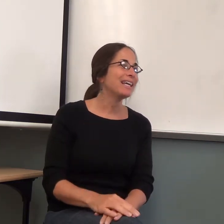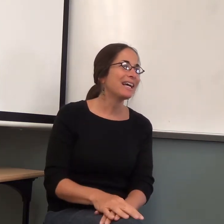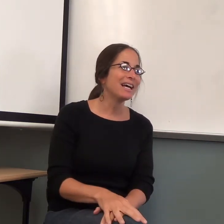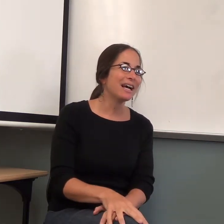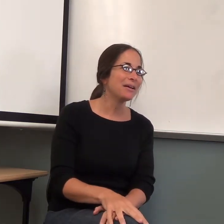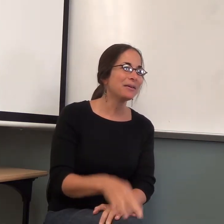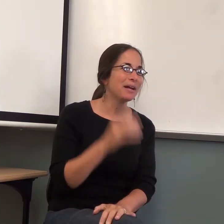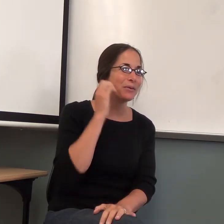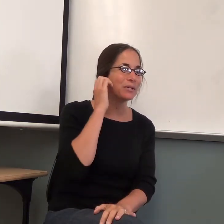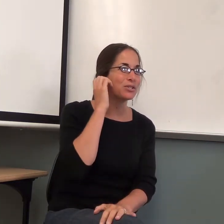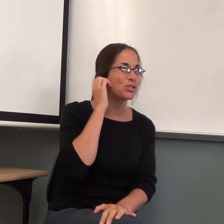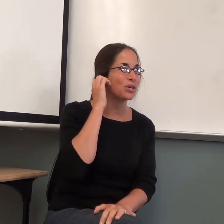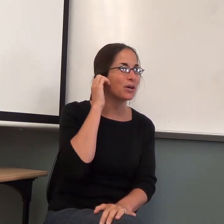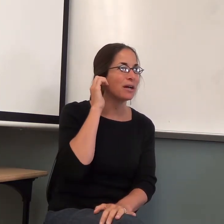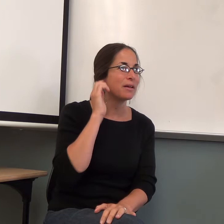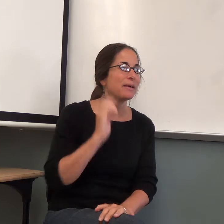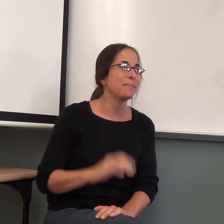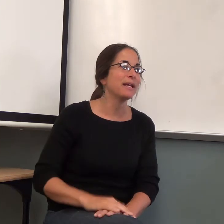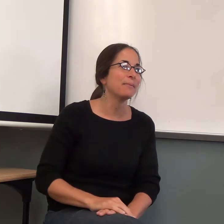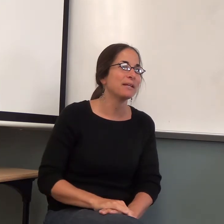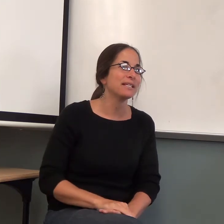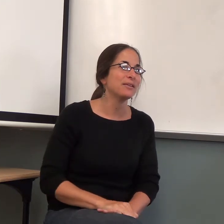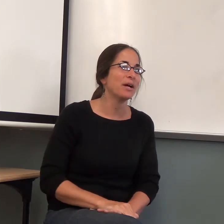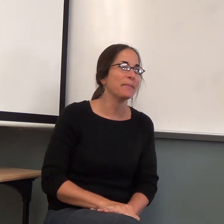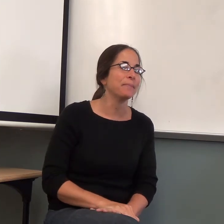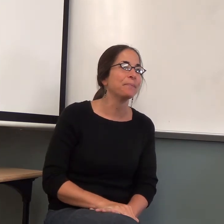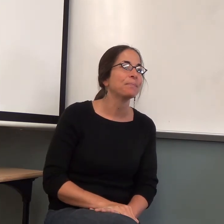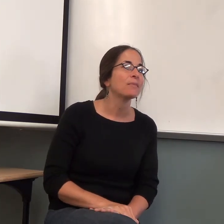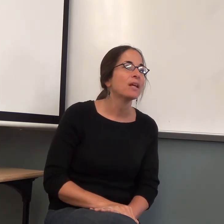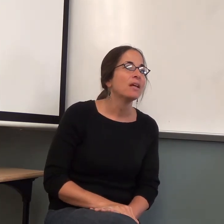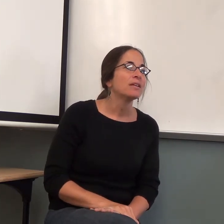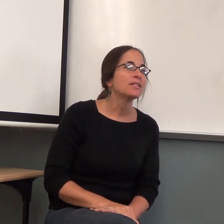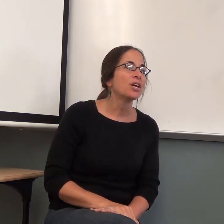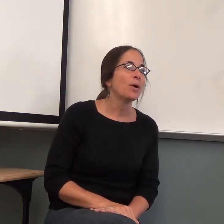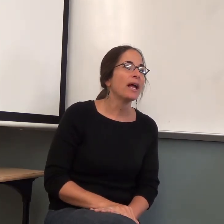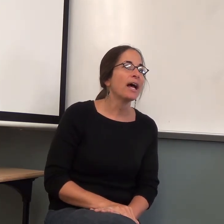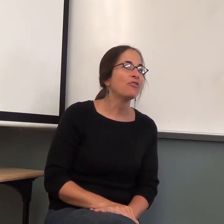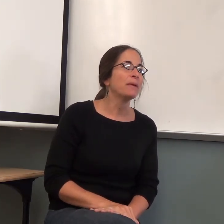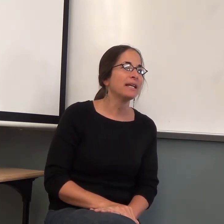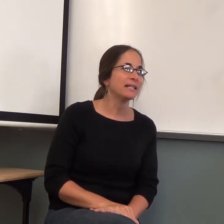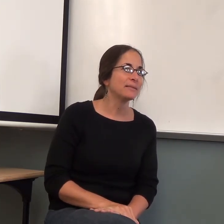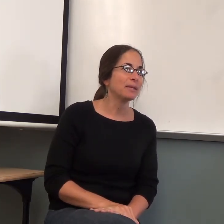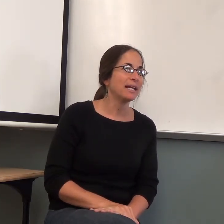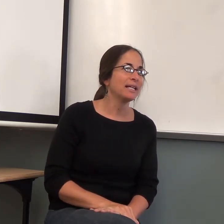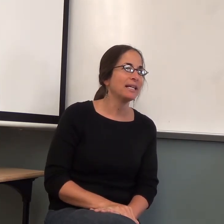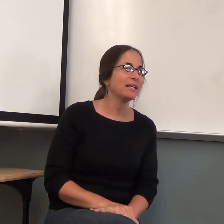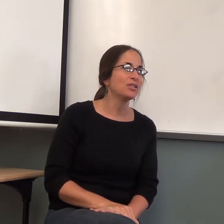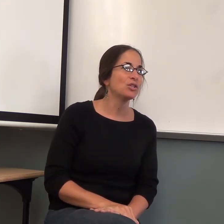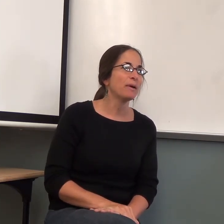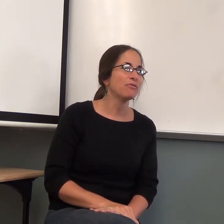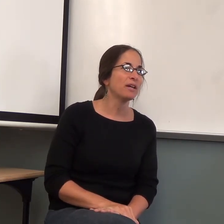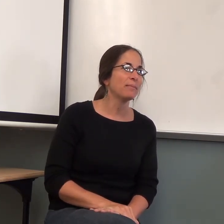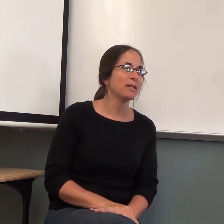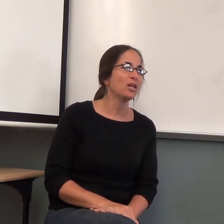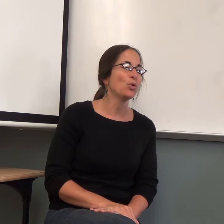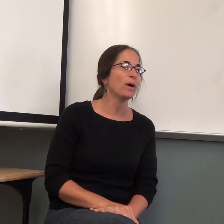Yeah, I wasn't sure. I made up, I said, so I have been explaining to my family who I